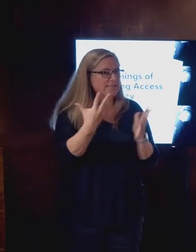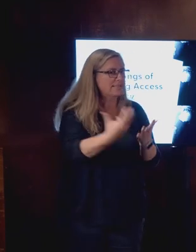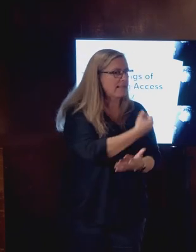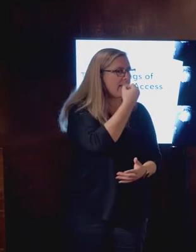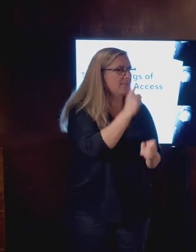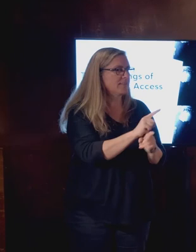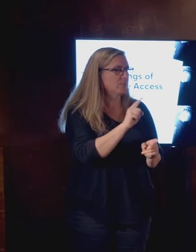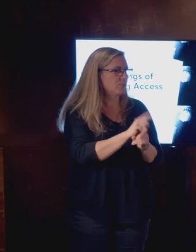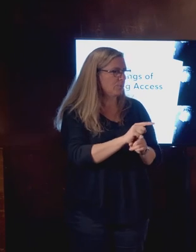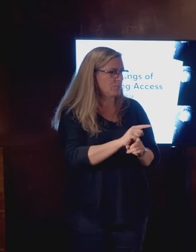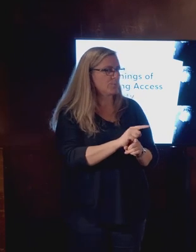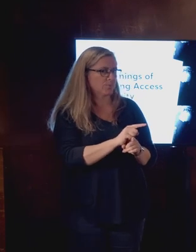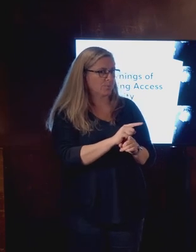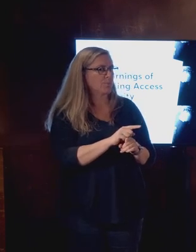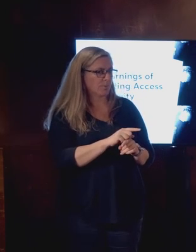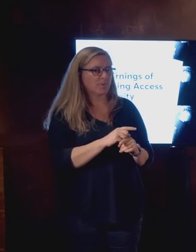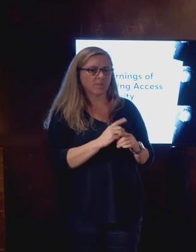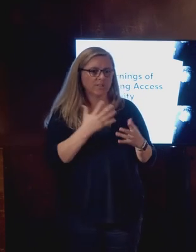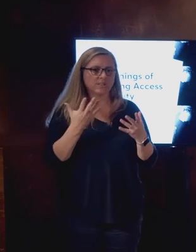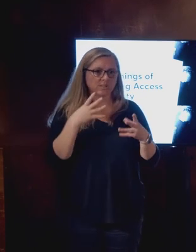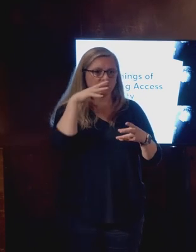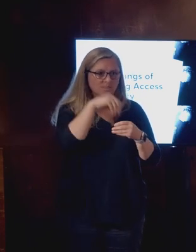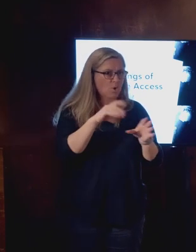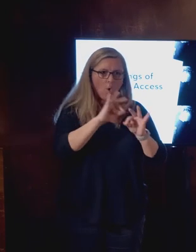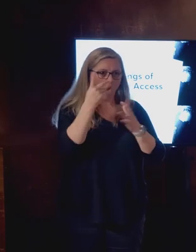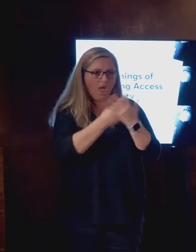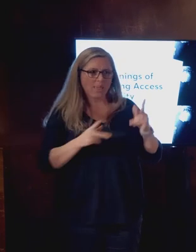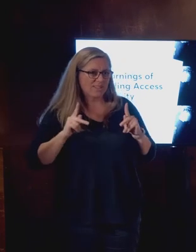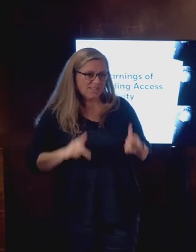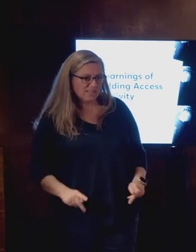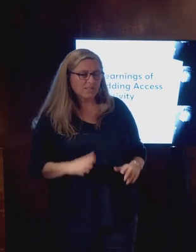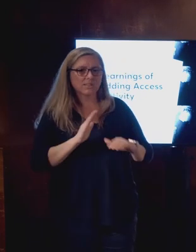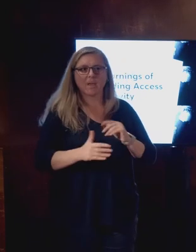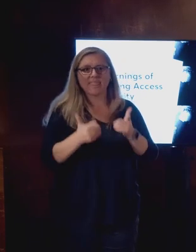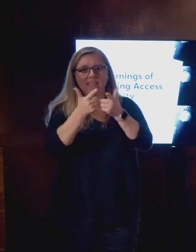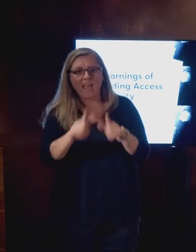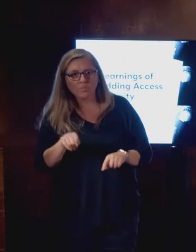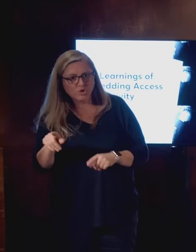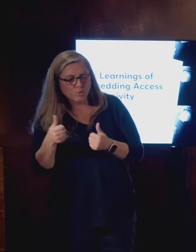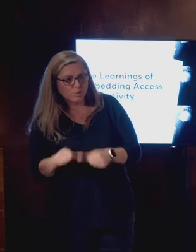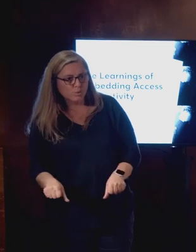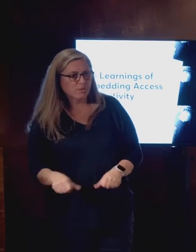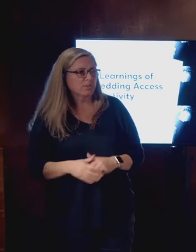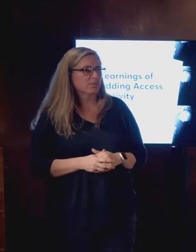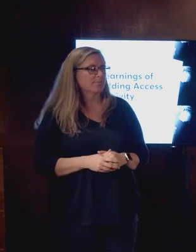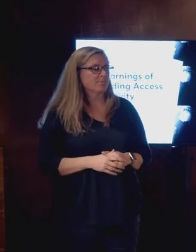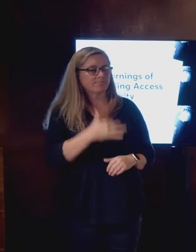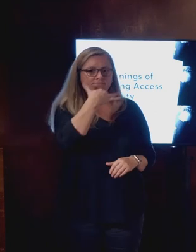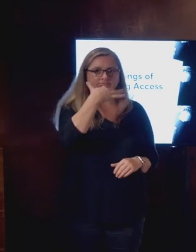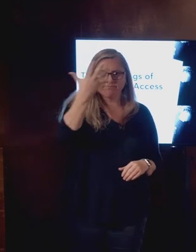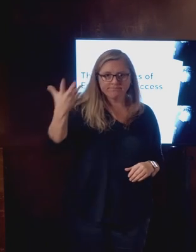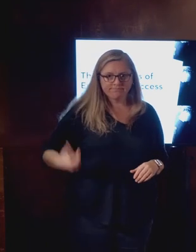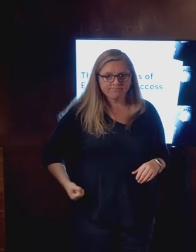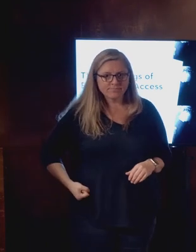as well. Like inclusivity and accessibility isn't just about physical access. Mm. It's about the language you use and the amount that you pay